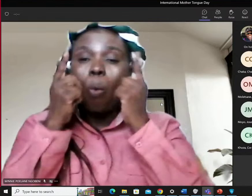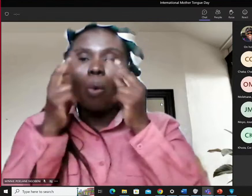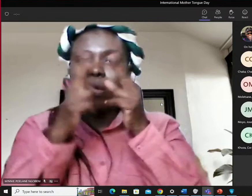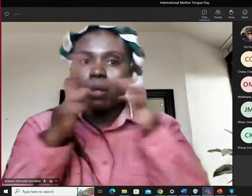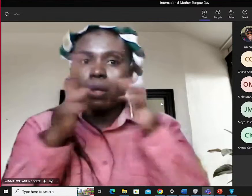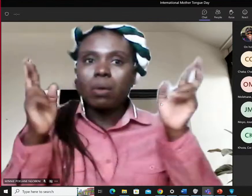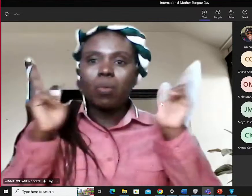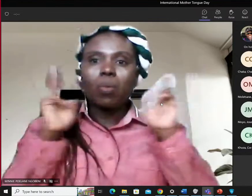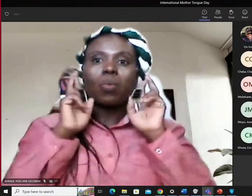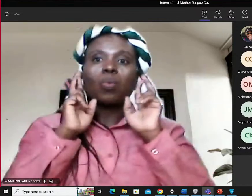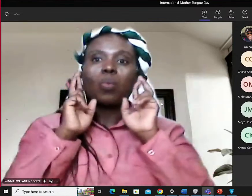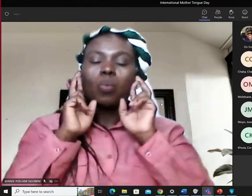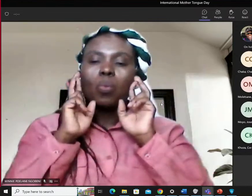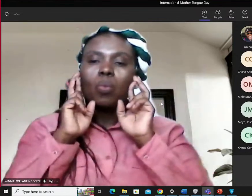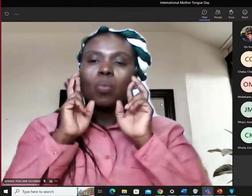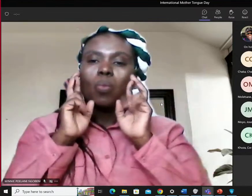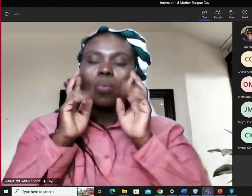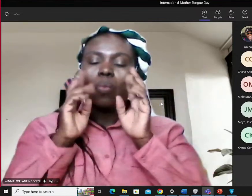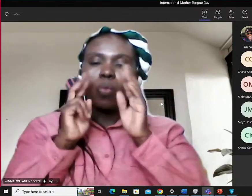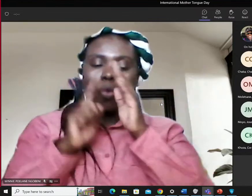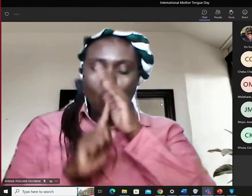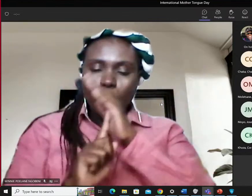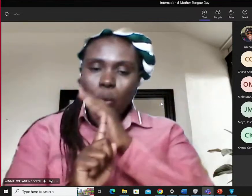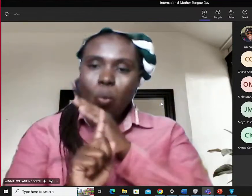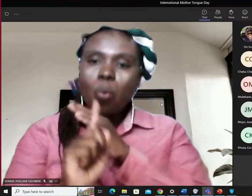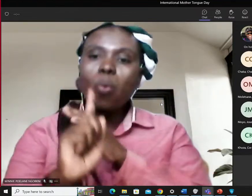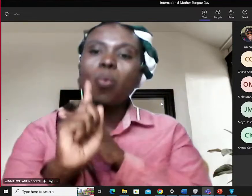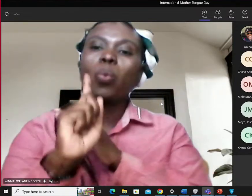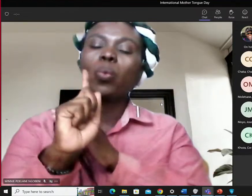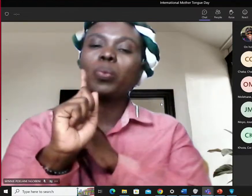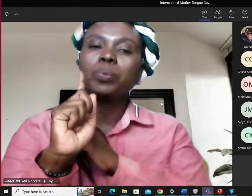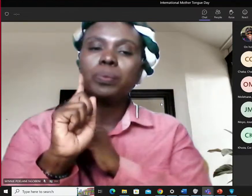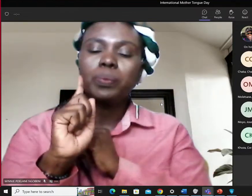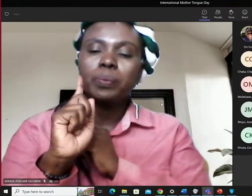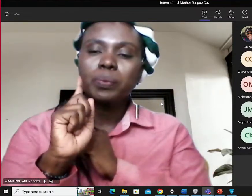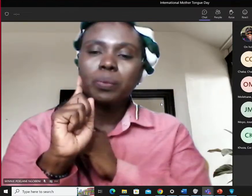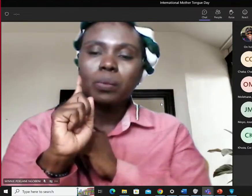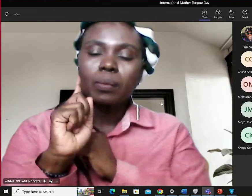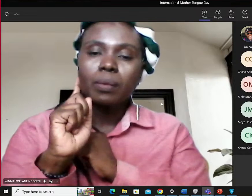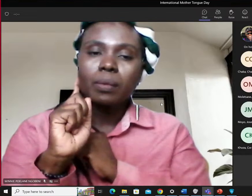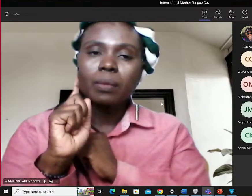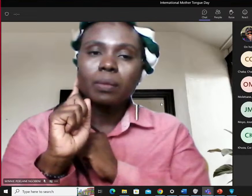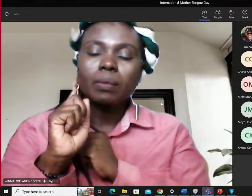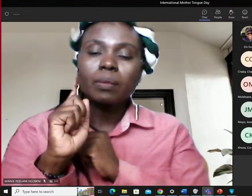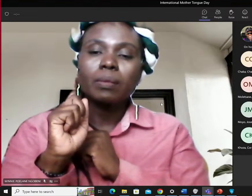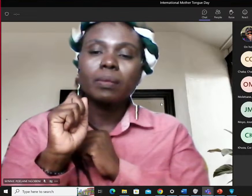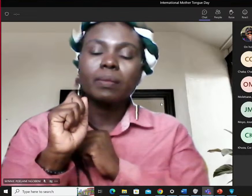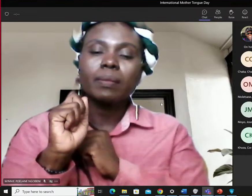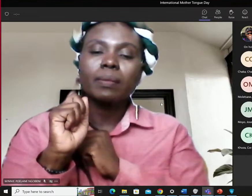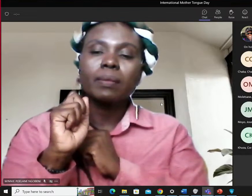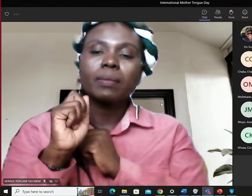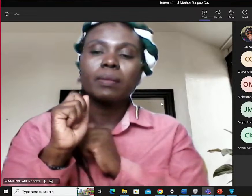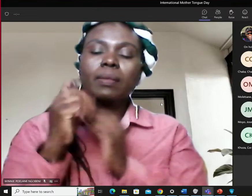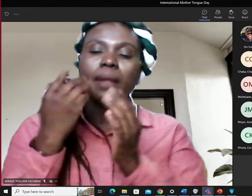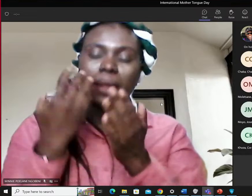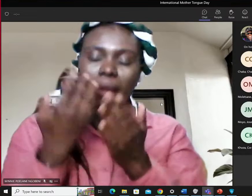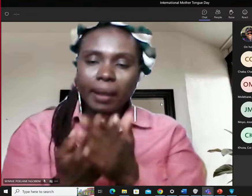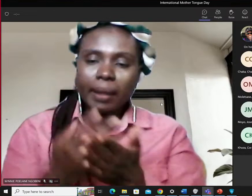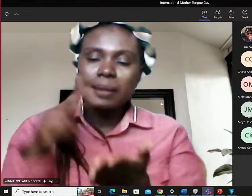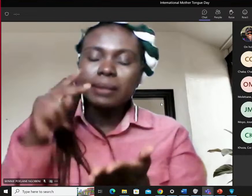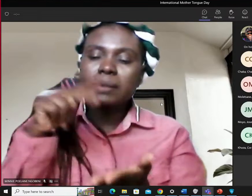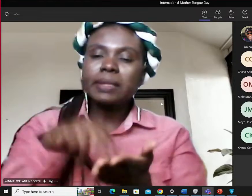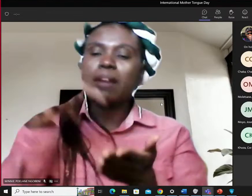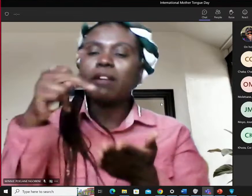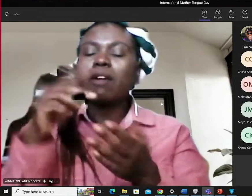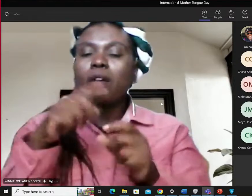They were like wild animals. They were aggressive. They jumped from the one place to the other